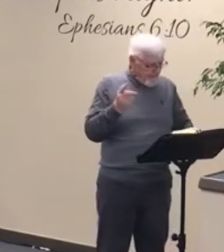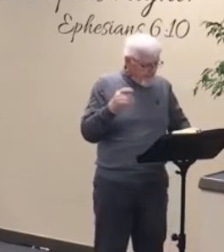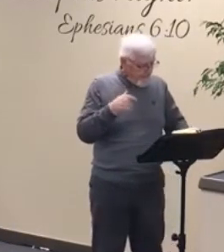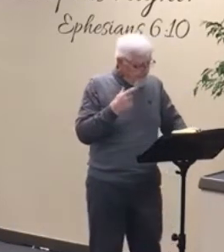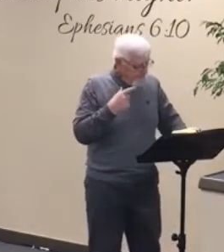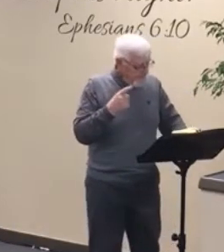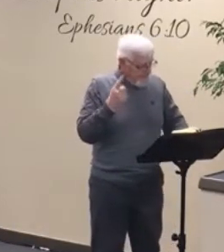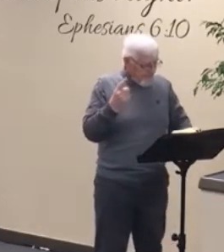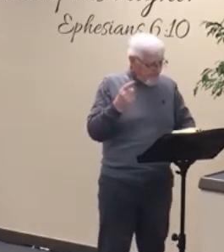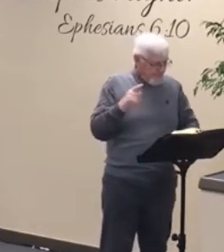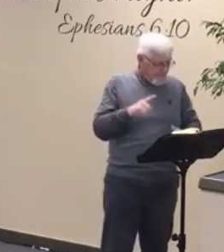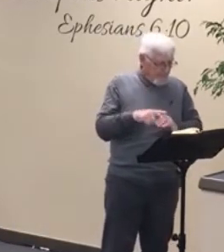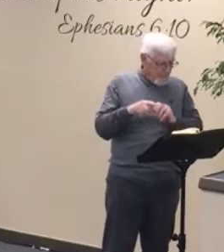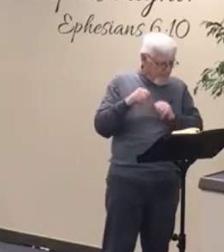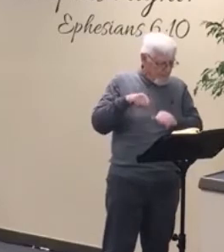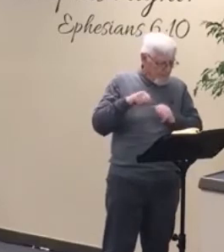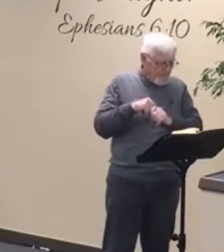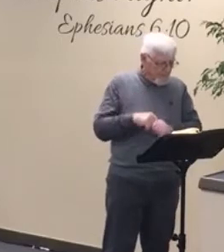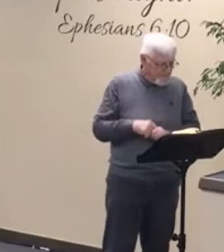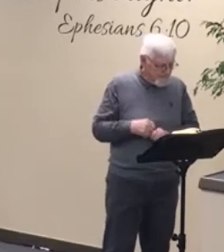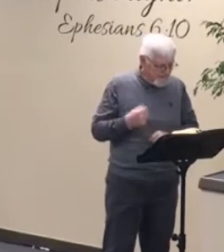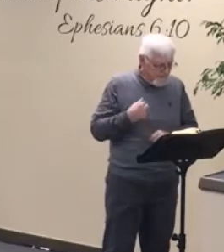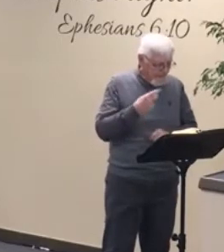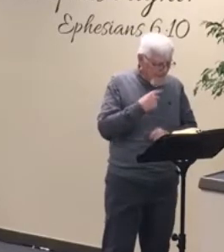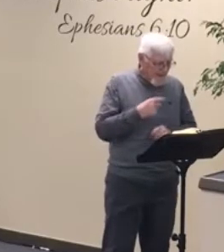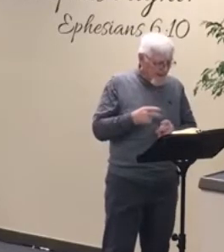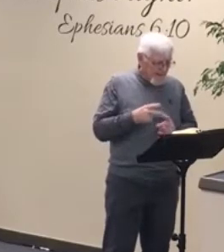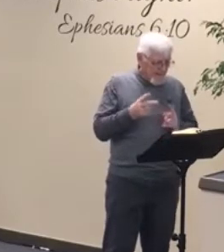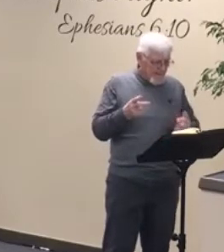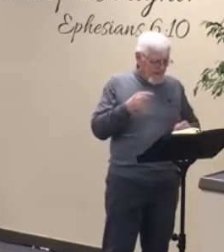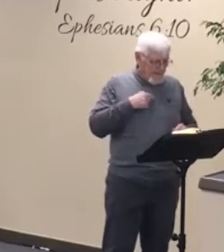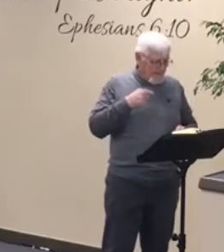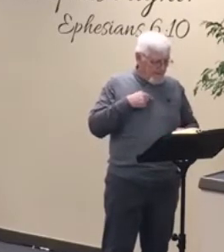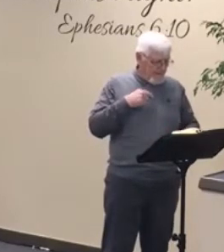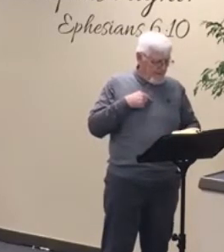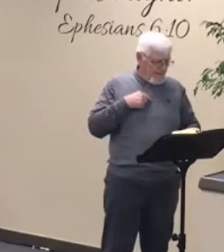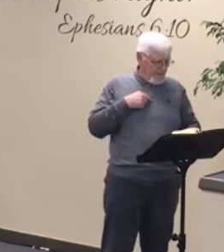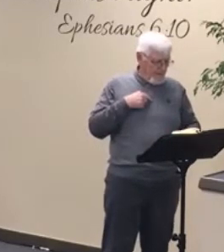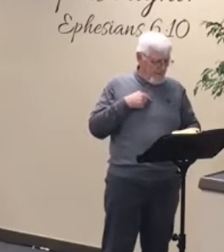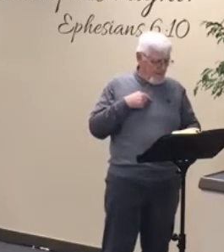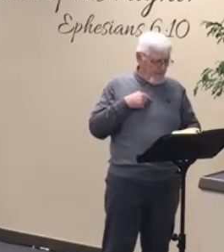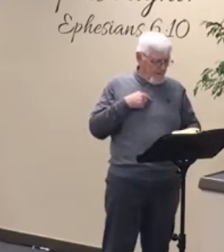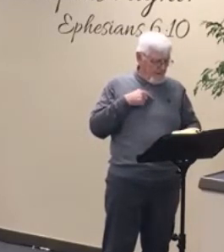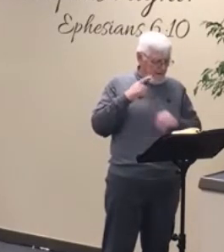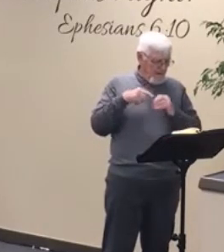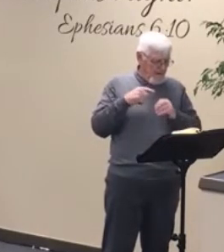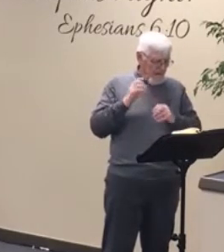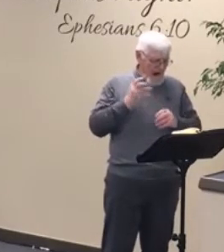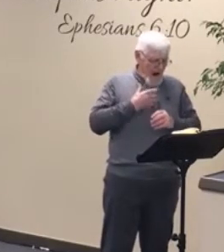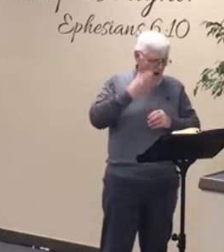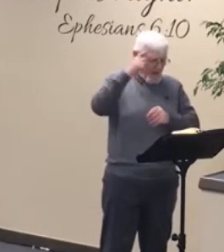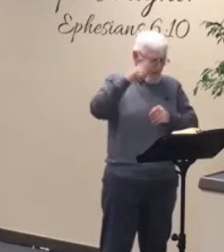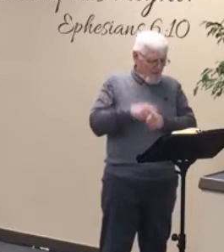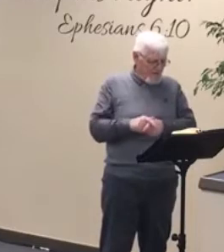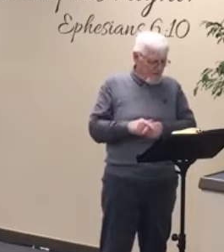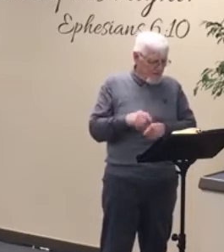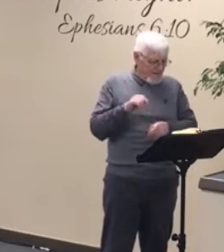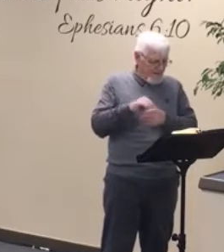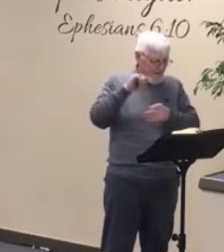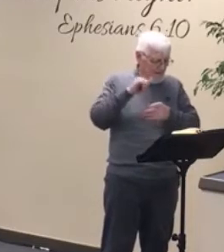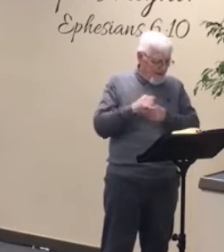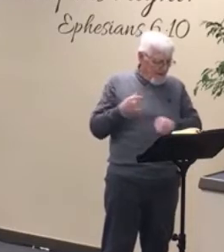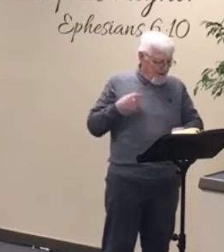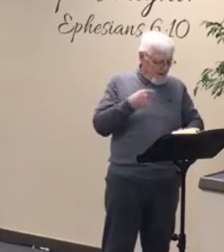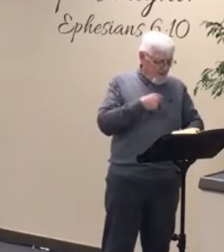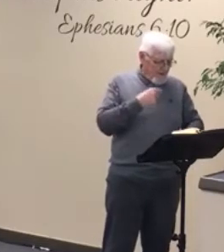And they said one to another. This is them speaking to themselves in Hebrew. Of course, they don't think Joseph can understand them. They said one to another,